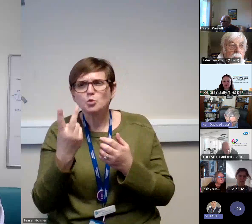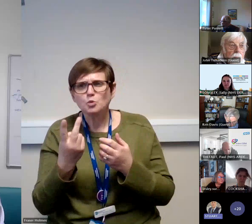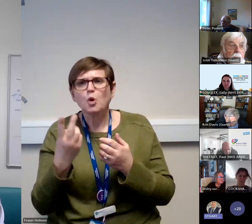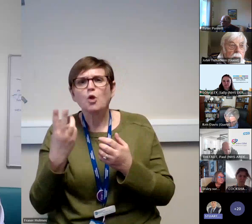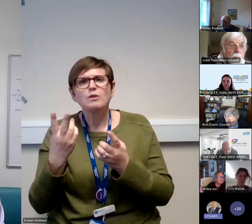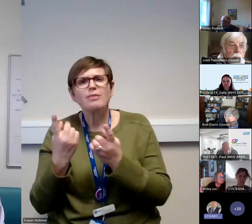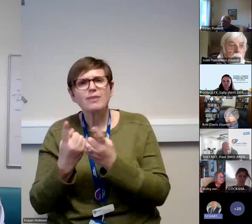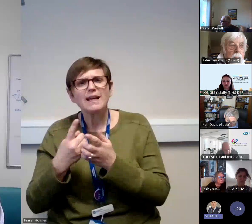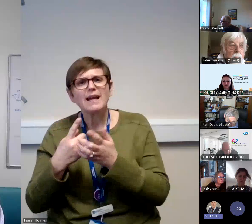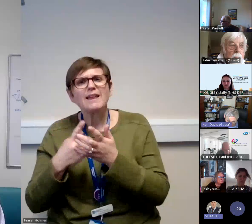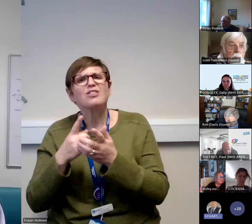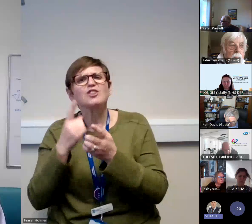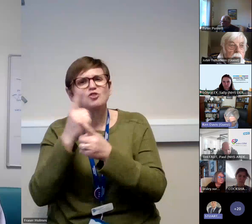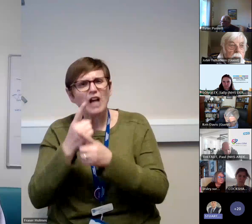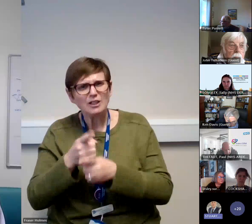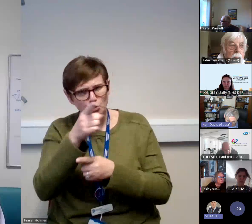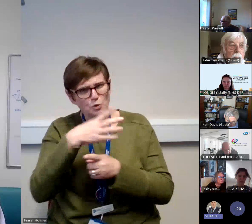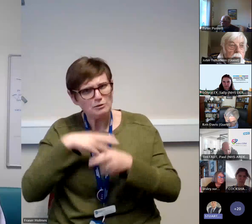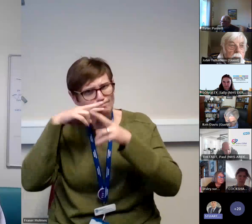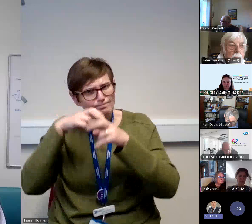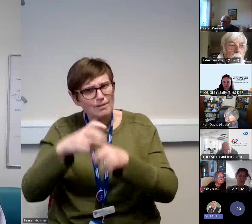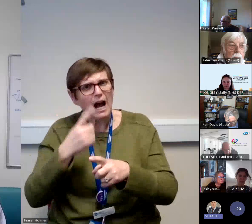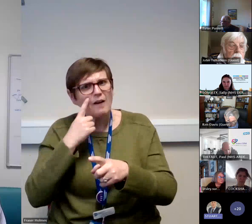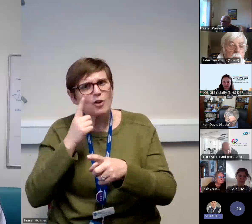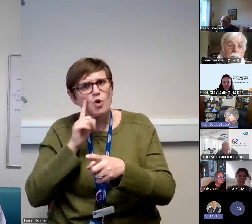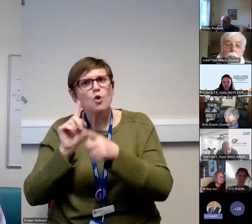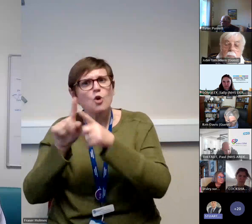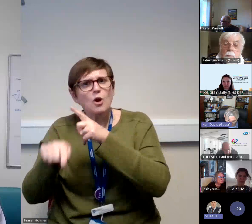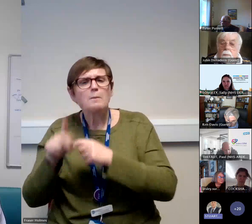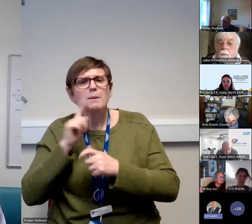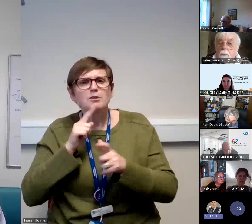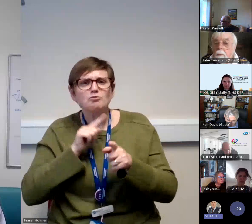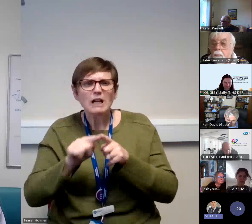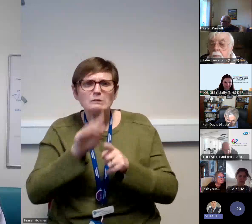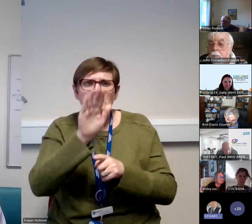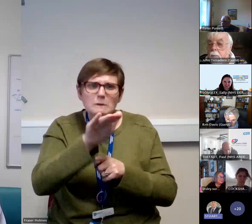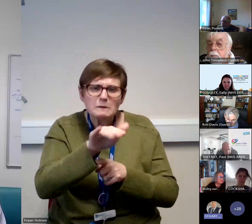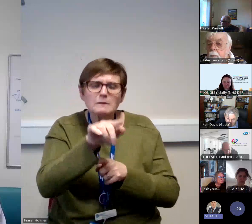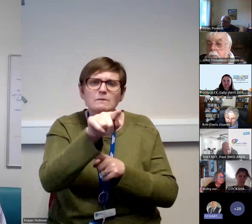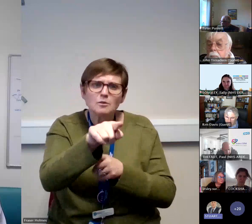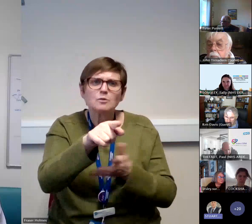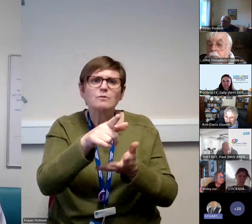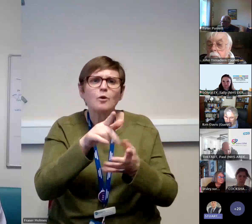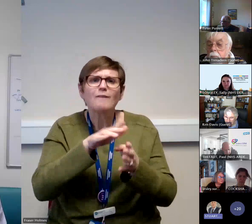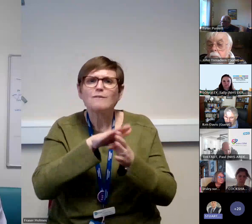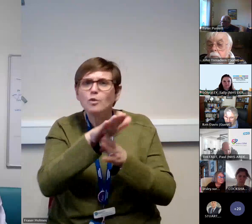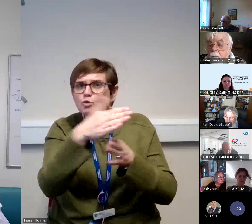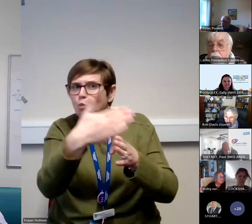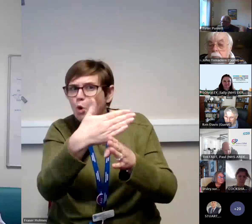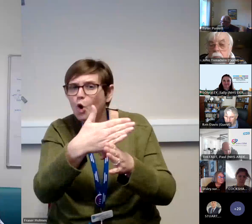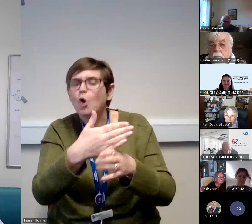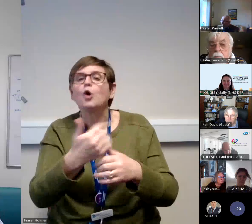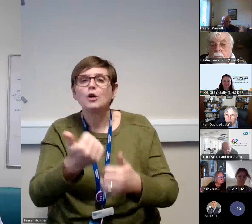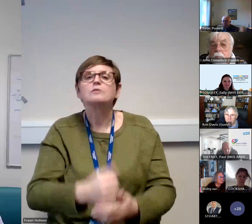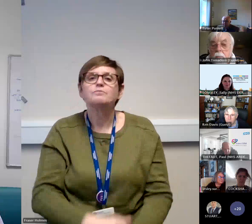in the chat that you'll need to make sure that you look at later, people trying to reach out for you for future work.